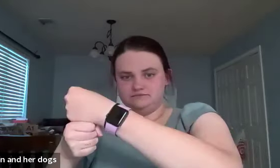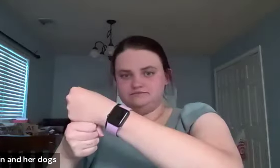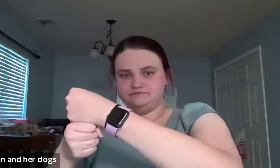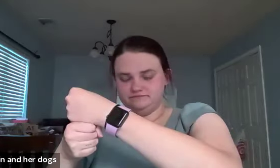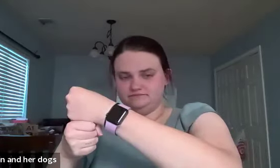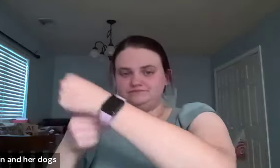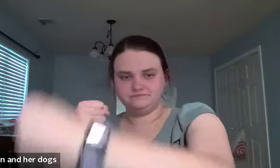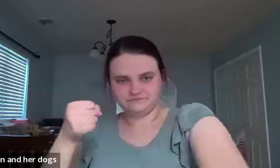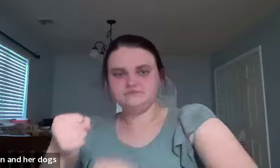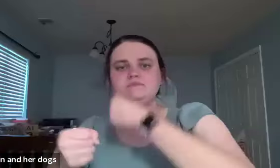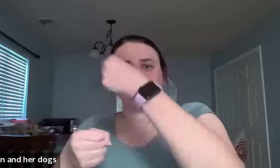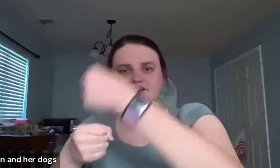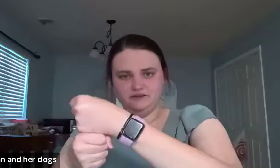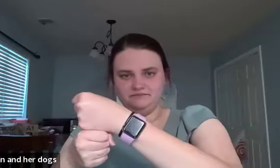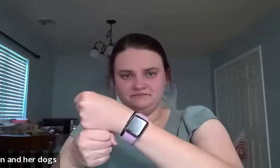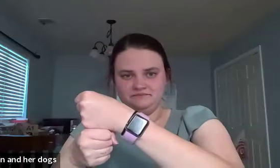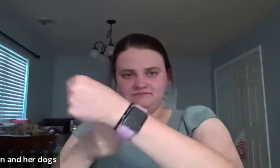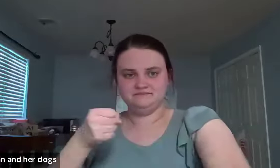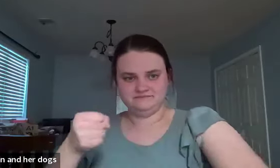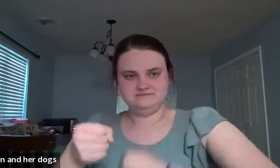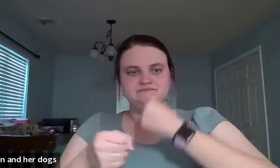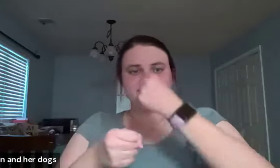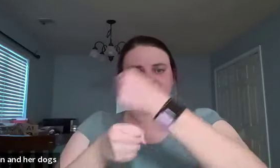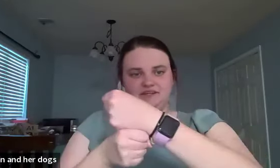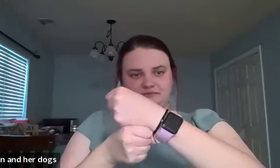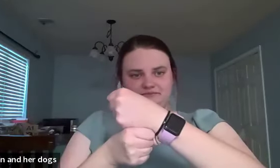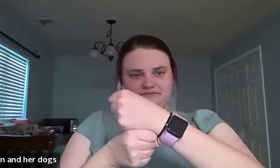year, year, year.